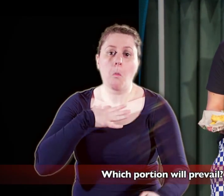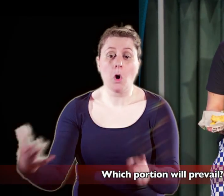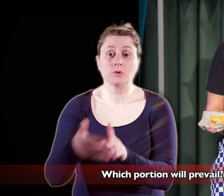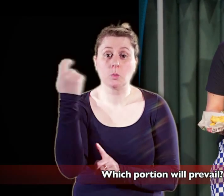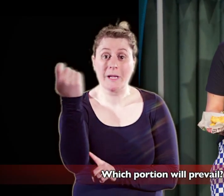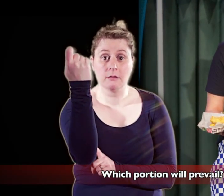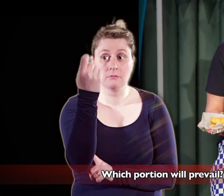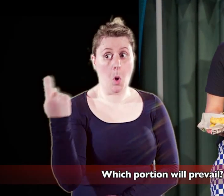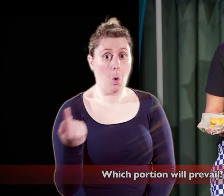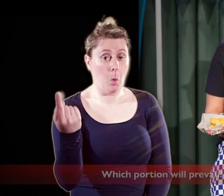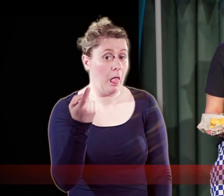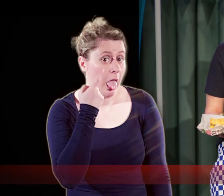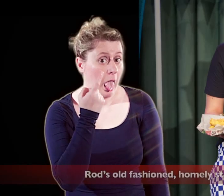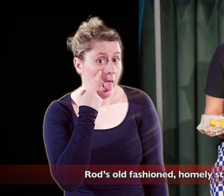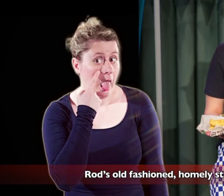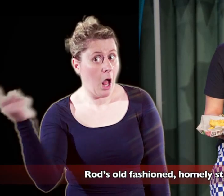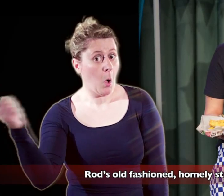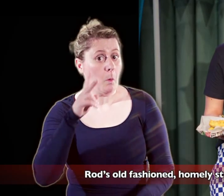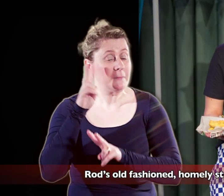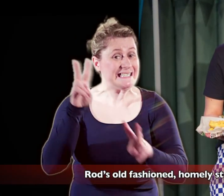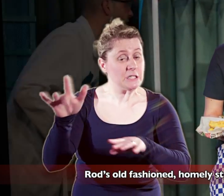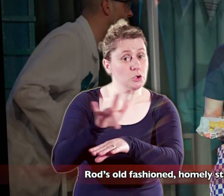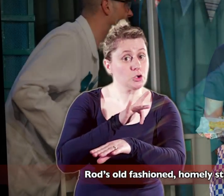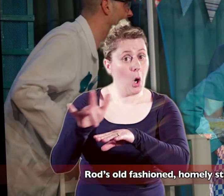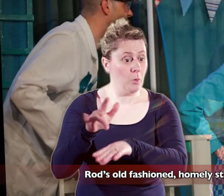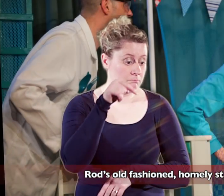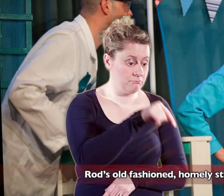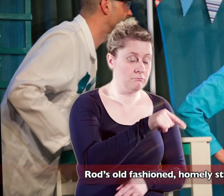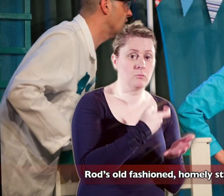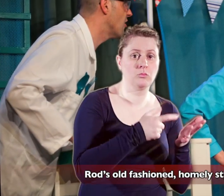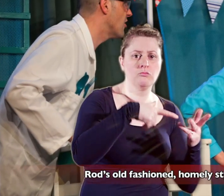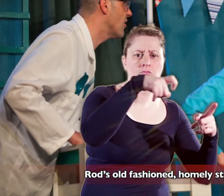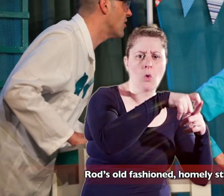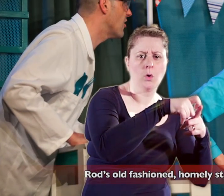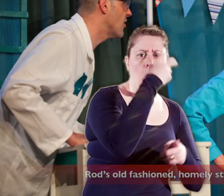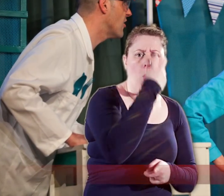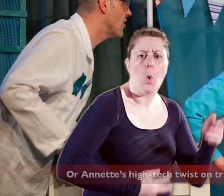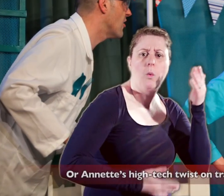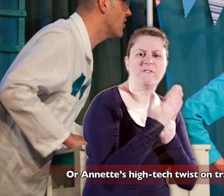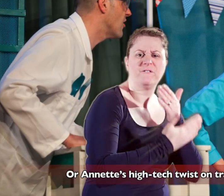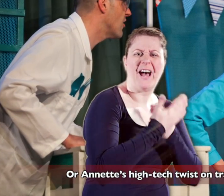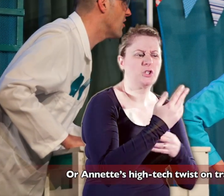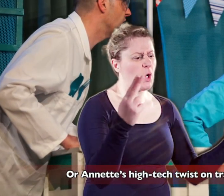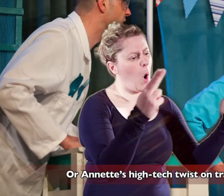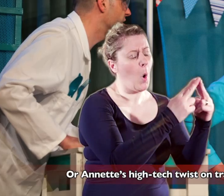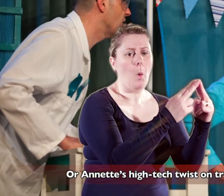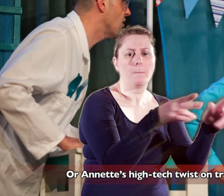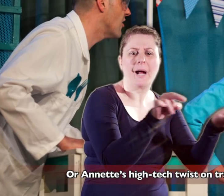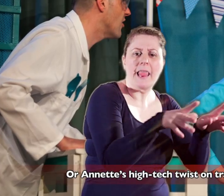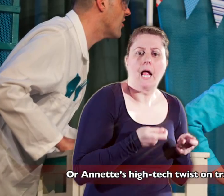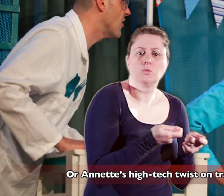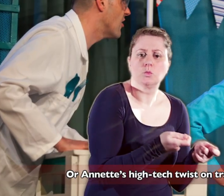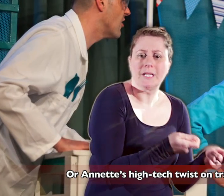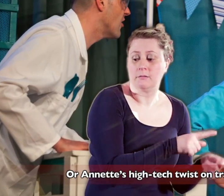Which portion will prevail? Rod's old-fashioned, homely style or Annette's